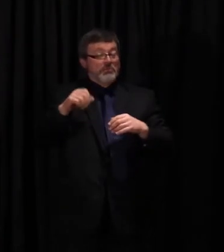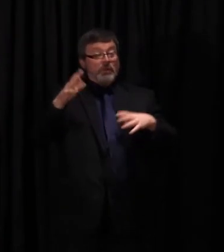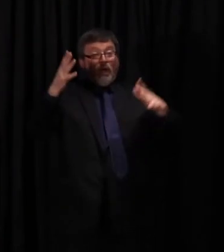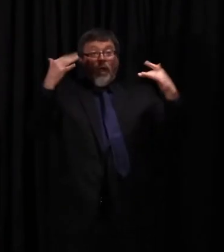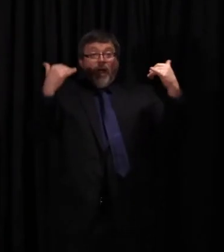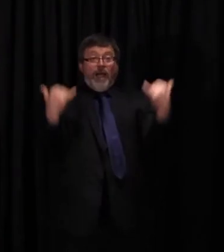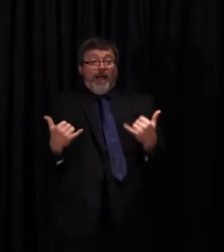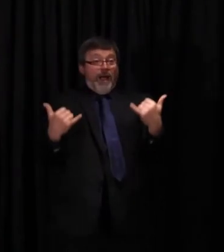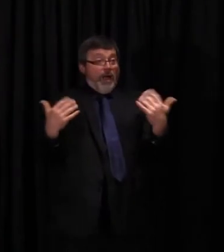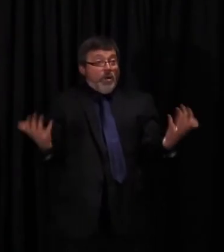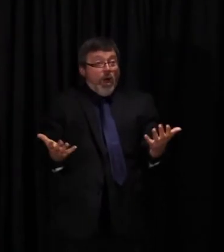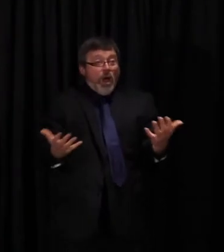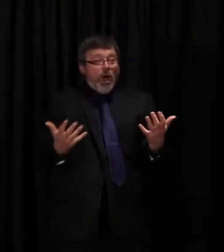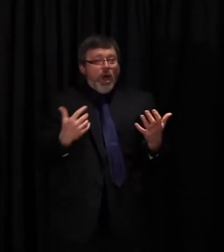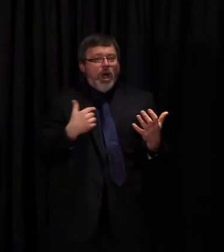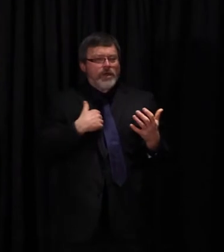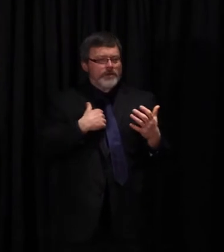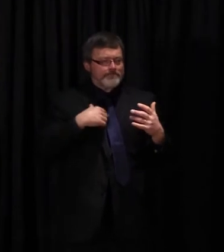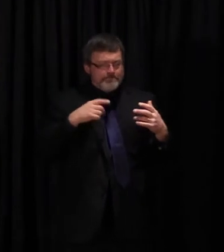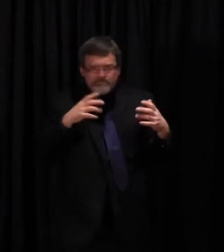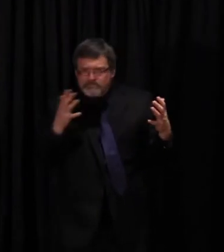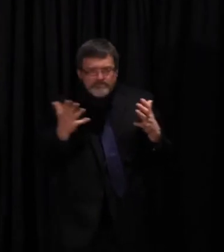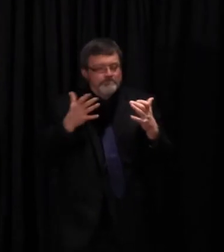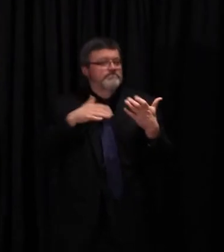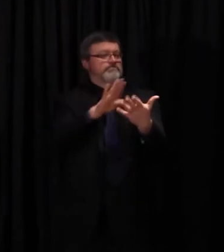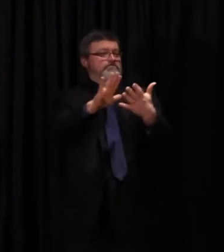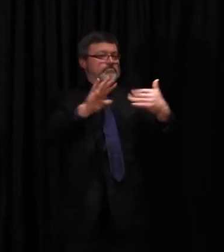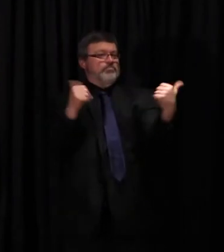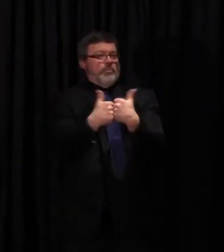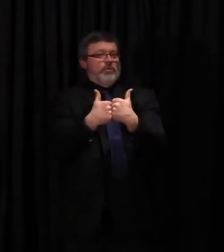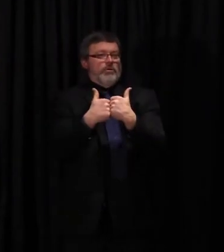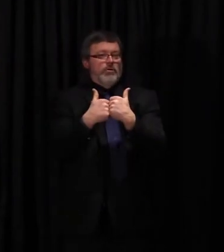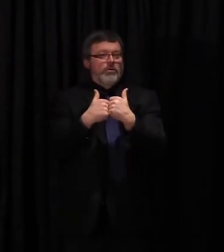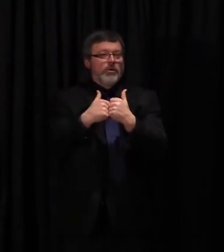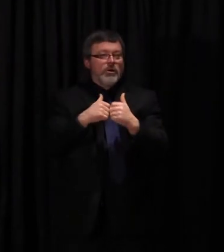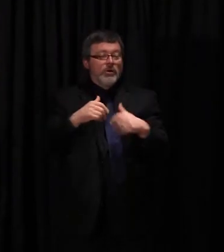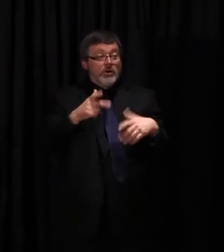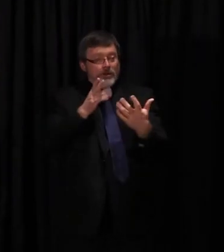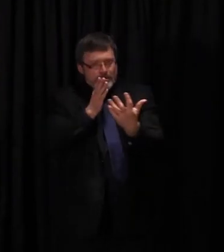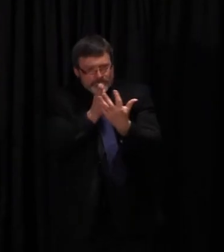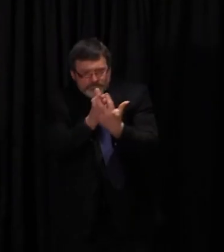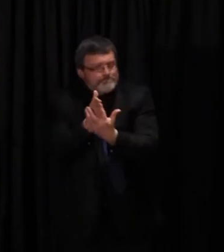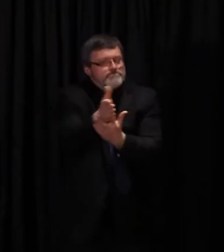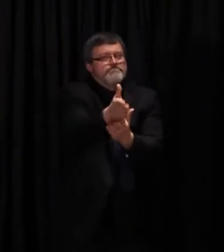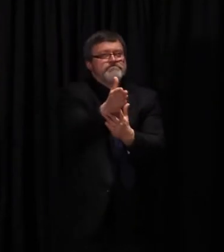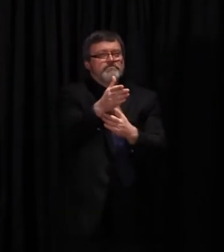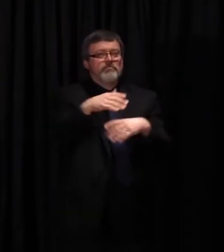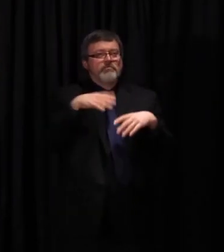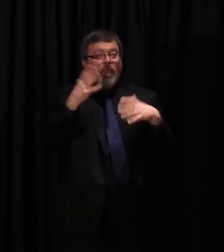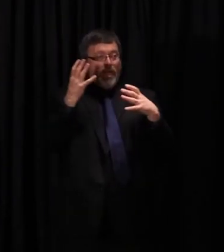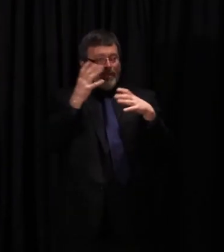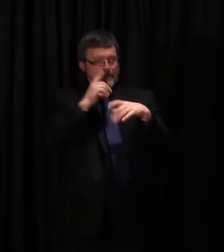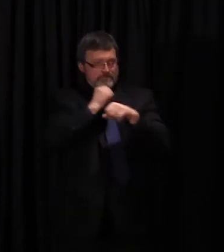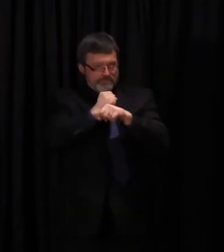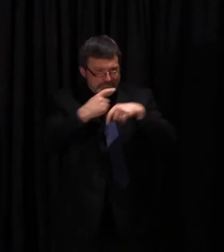a way to take on our challenges, to see them through, and make a difference for those we serve.